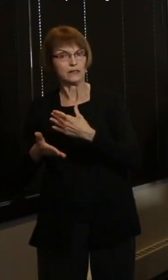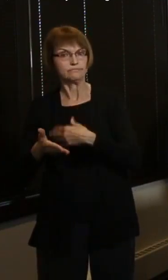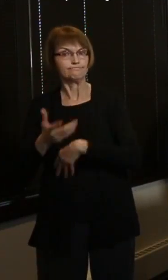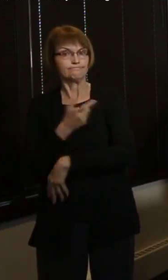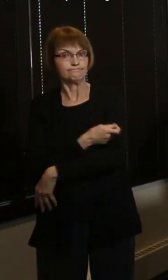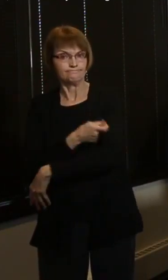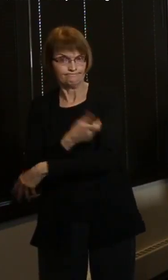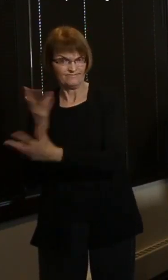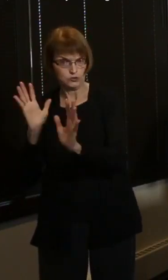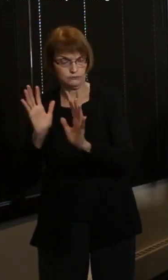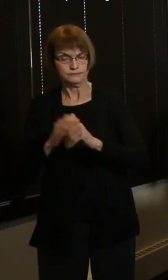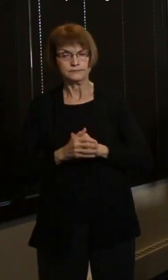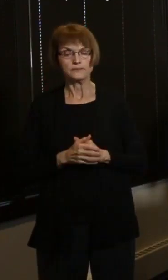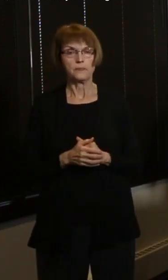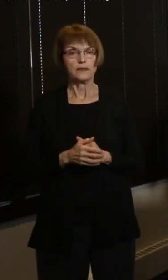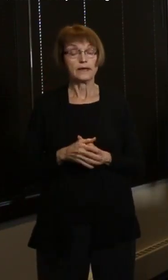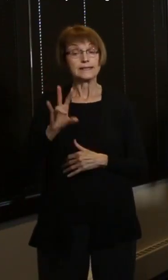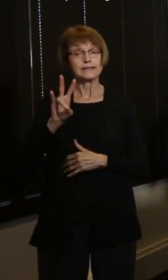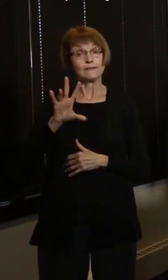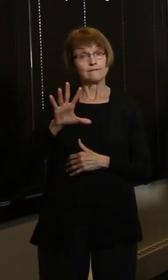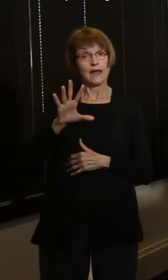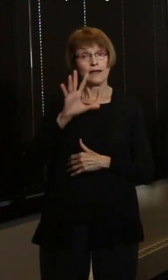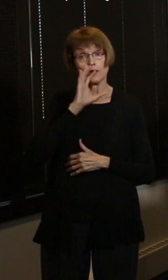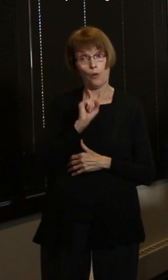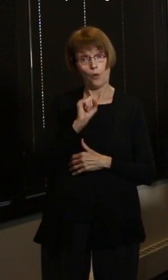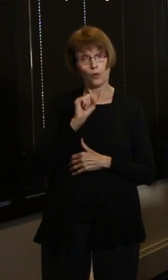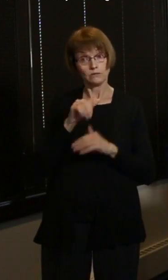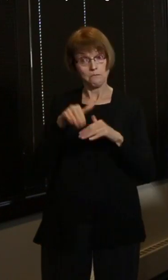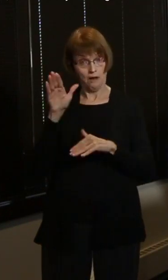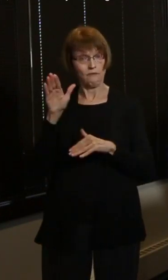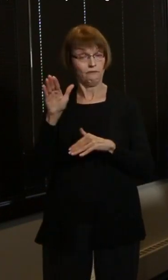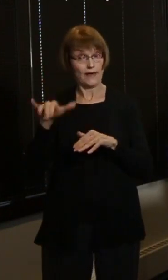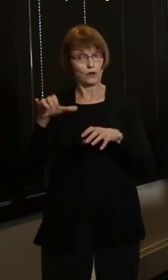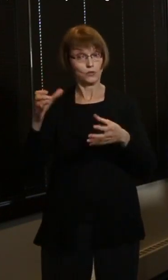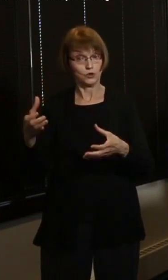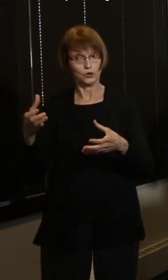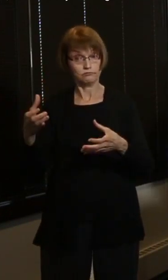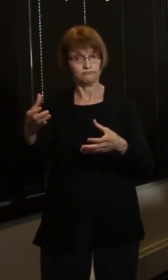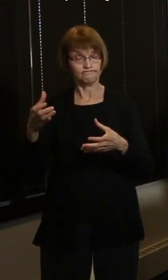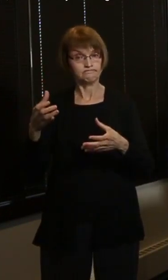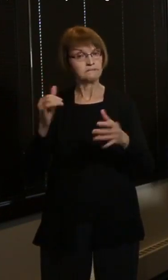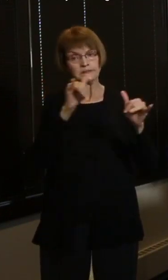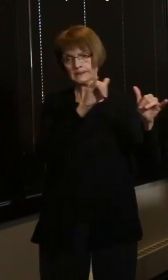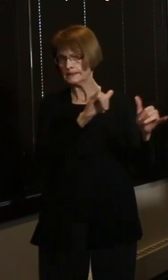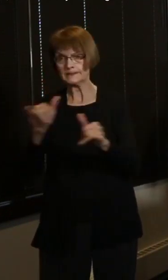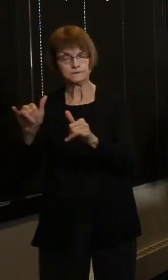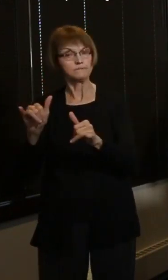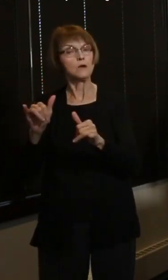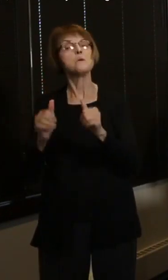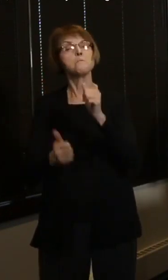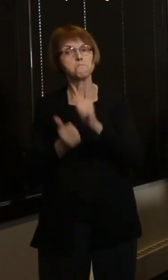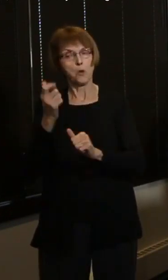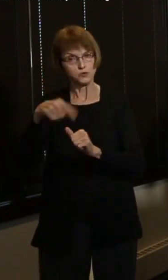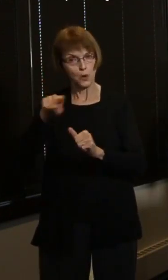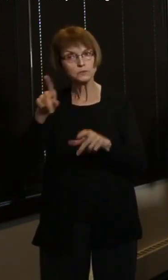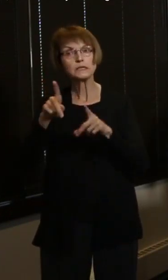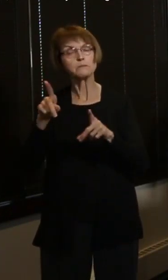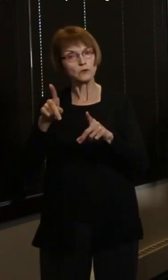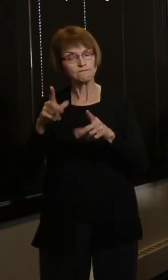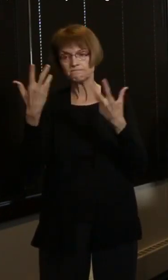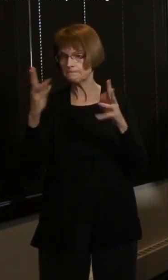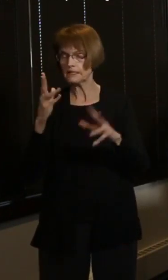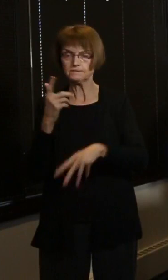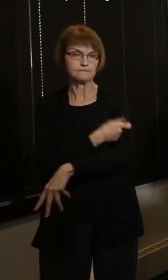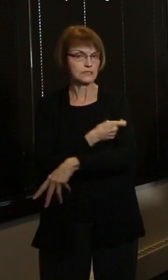can see, on that 75-year plus age cohort across the board, that's been the majority of people who have completed